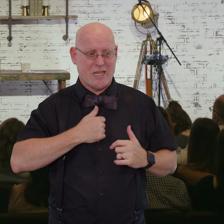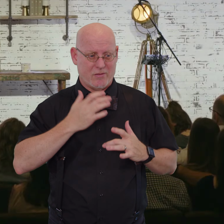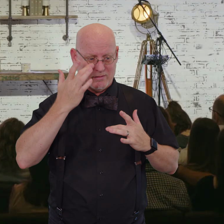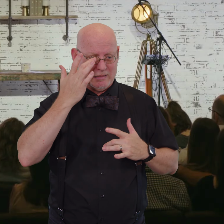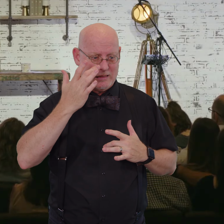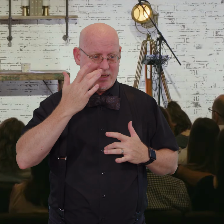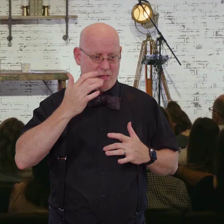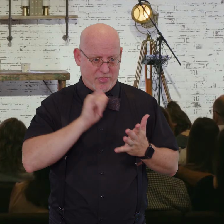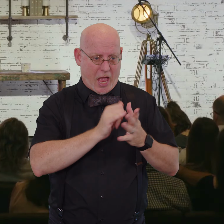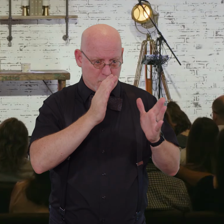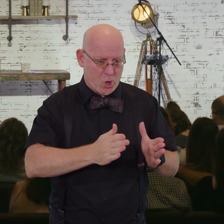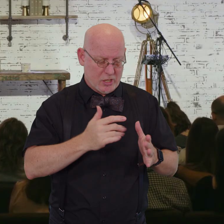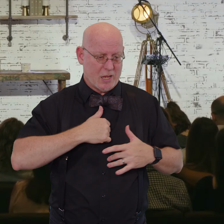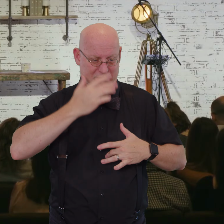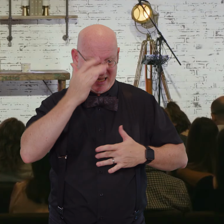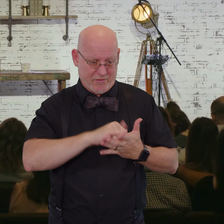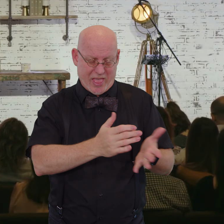am these people